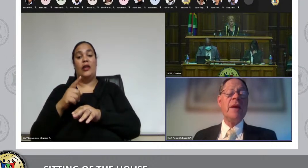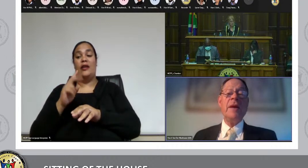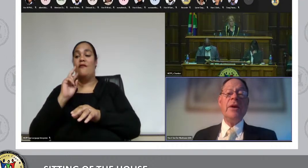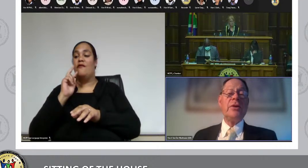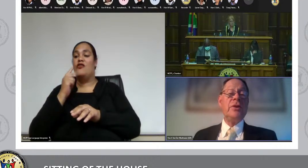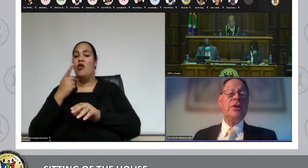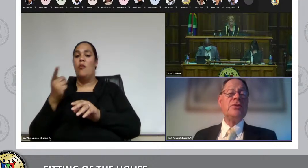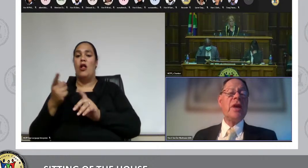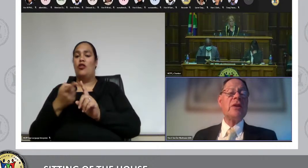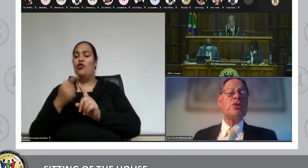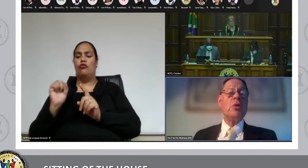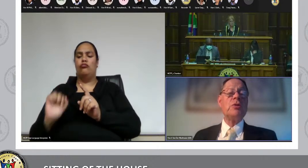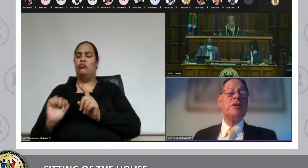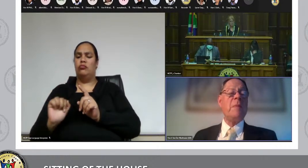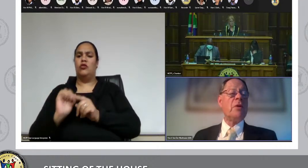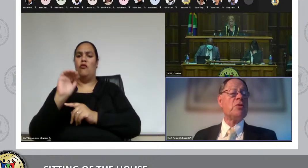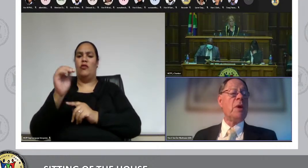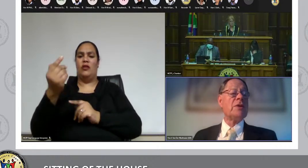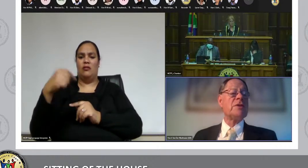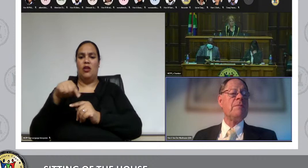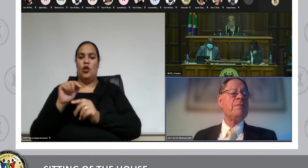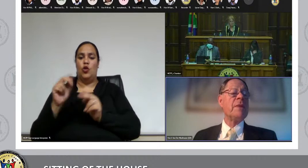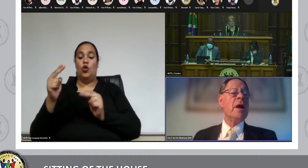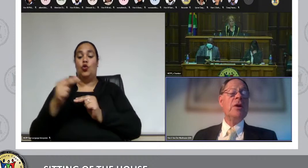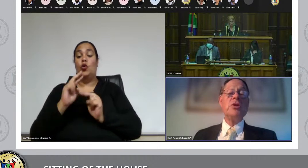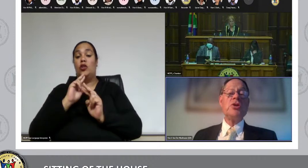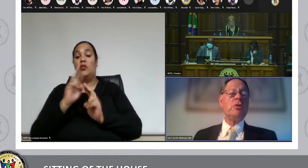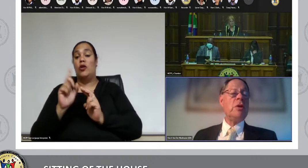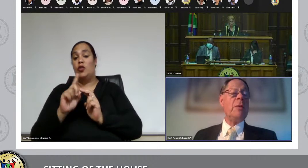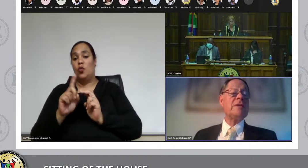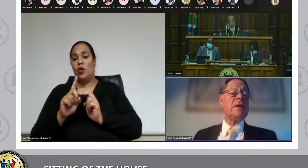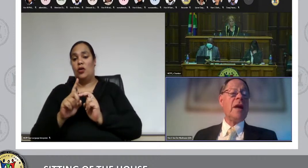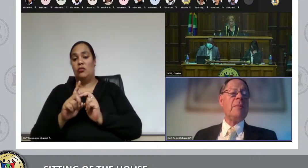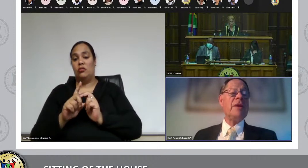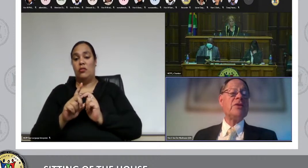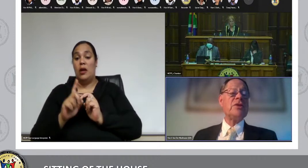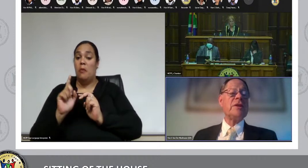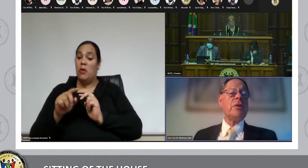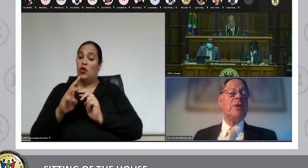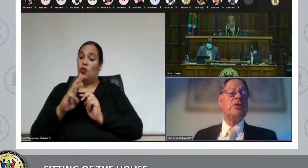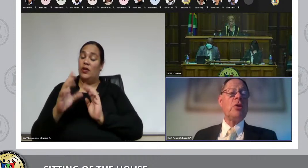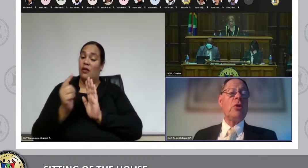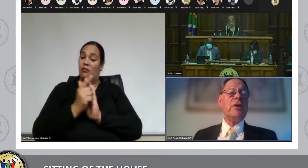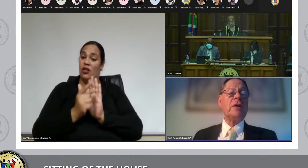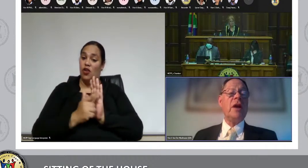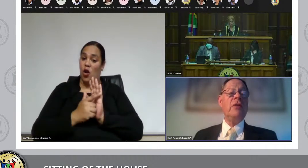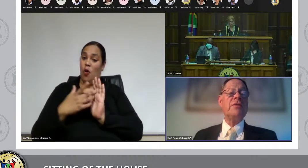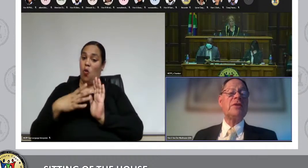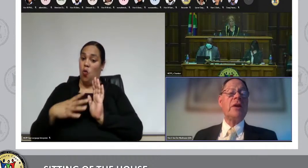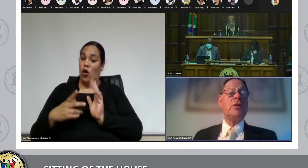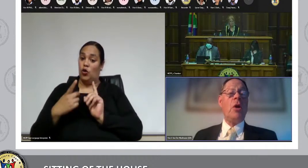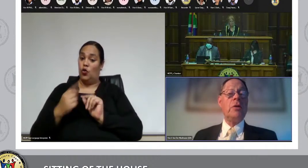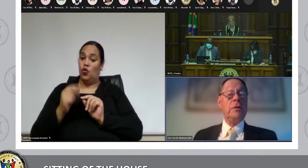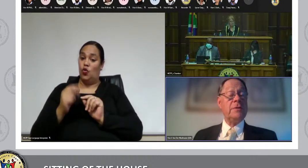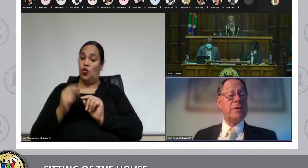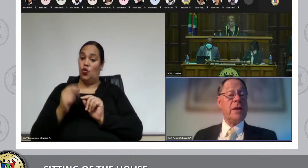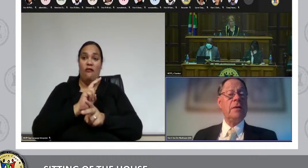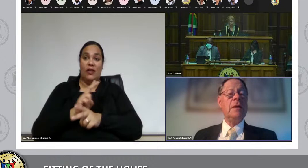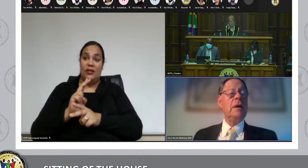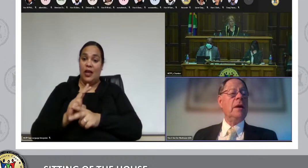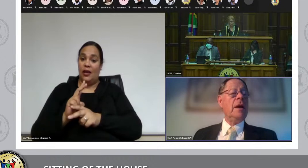vegetation, her terse and short response was, should the Western Cape Legislature wish to conduct oversight